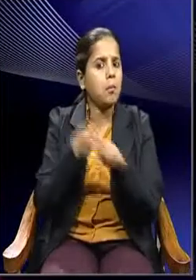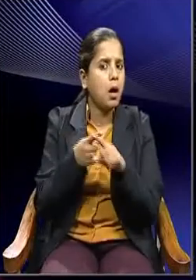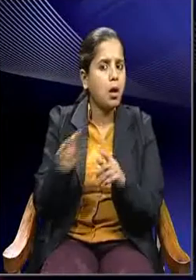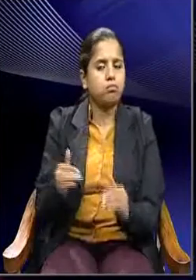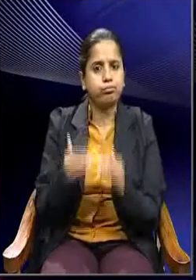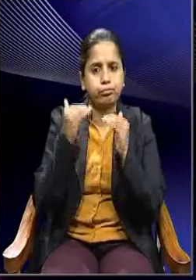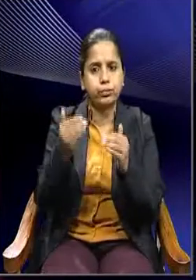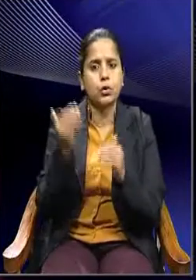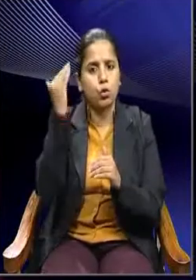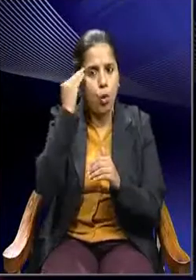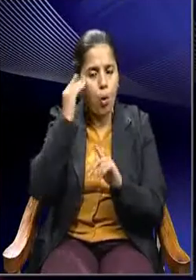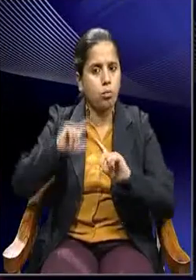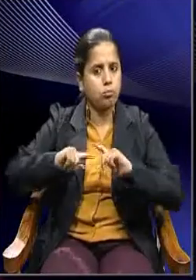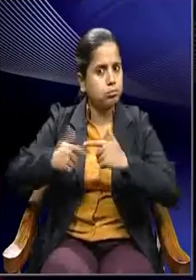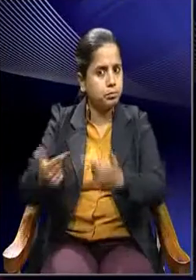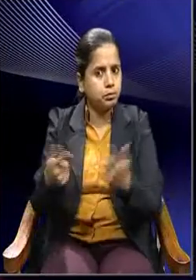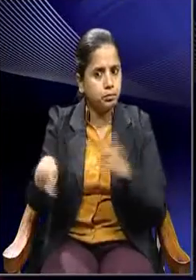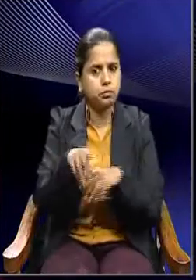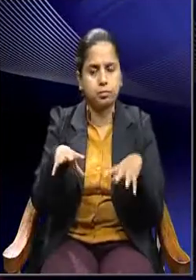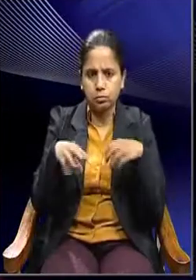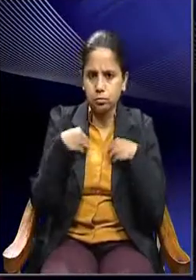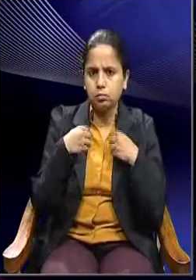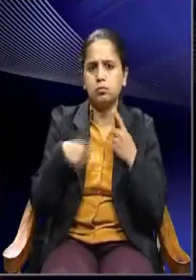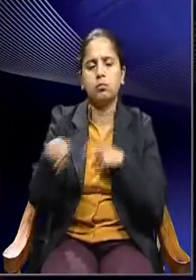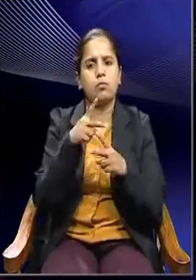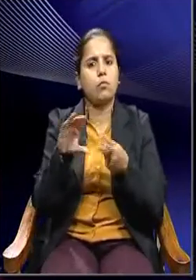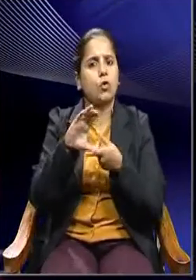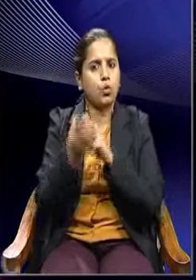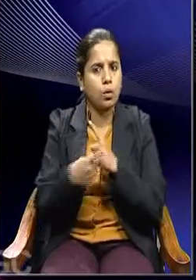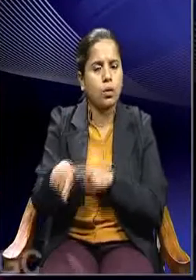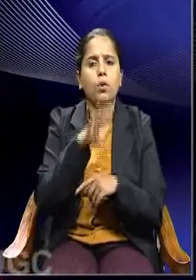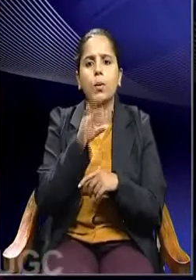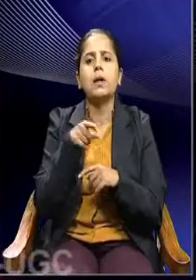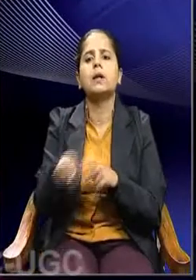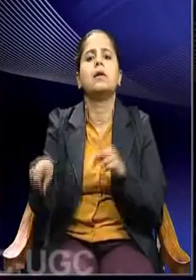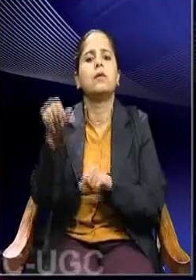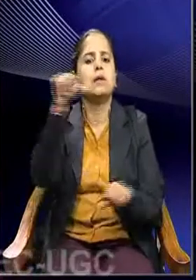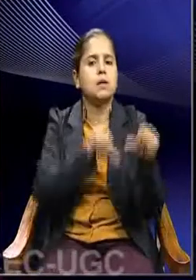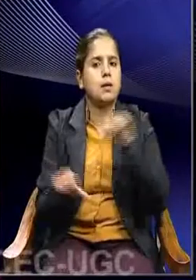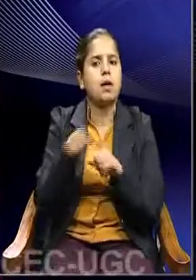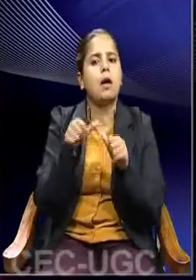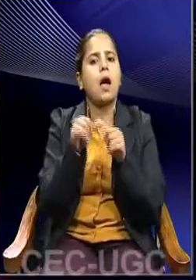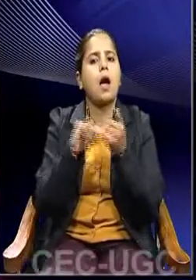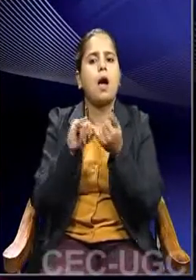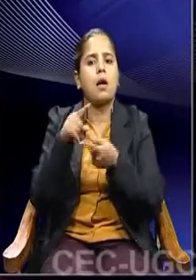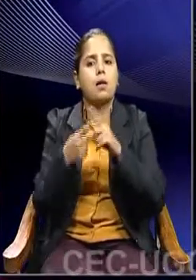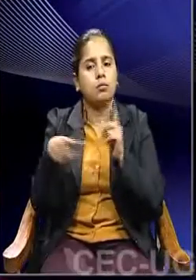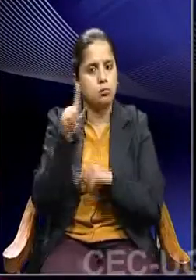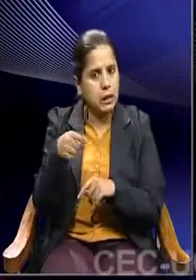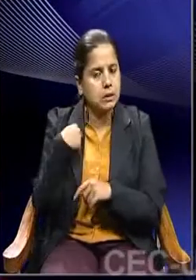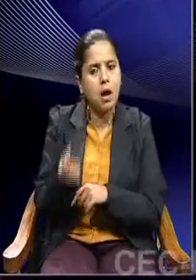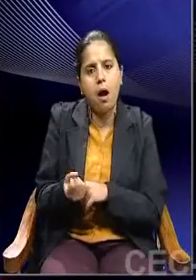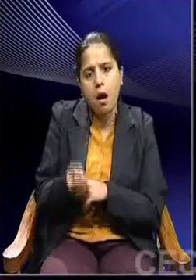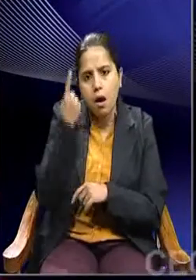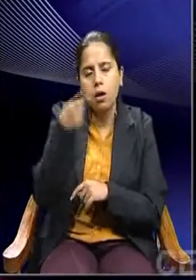transfer of knowledge, constituting exceptionally rich cultural scientific asset. So, therefore, we must understand